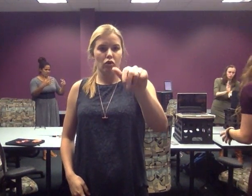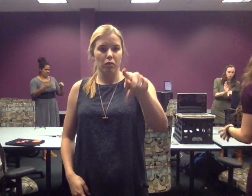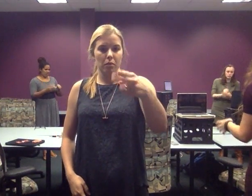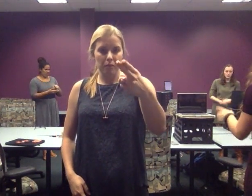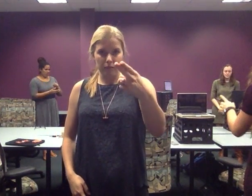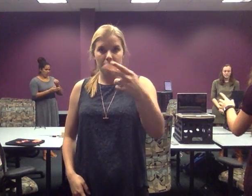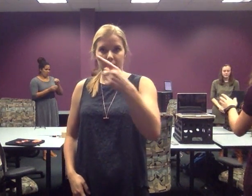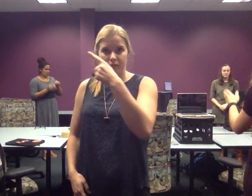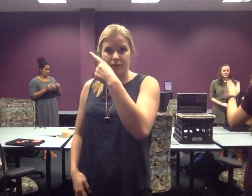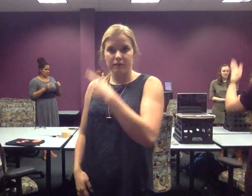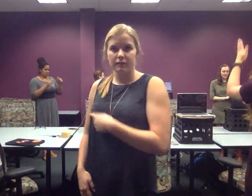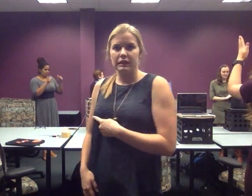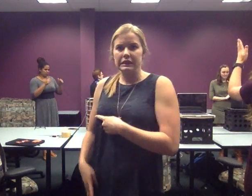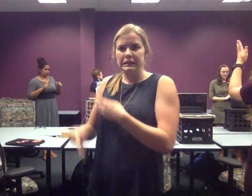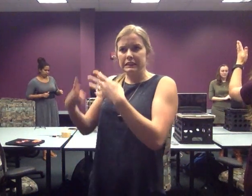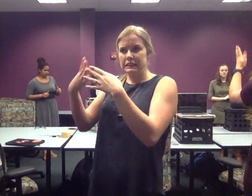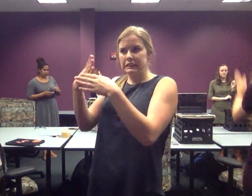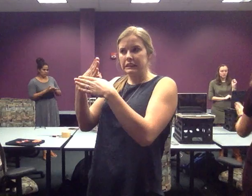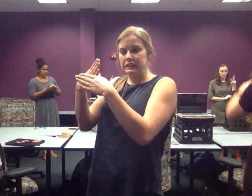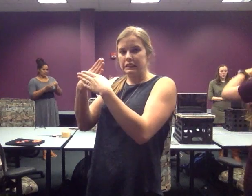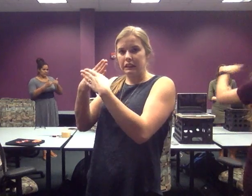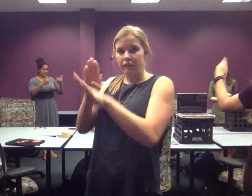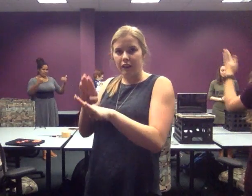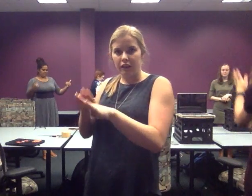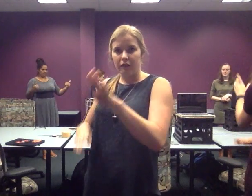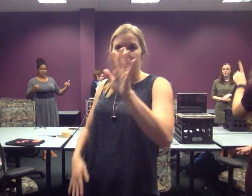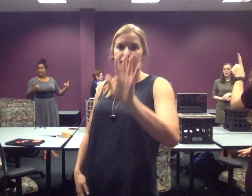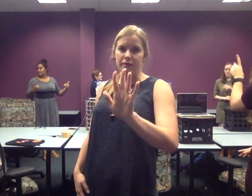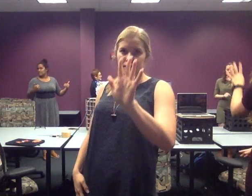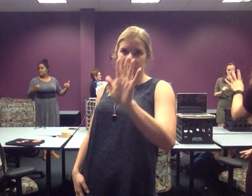fifths. Okay, each of these is 1/5 of the pie.